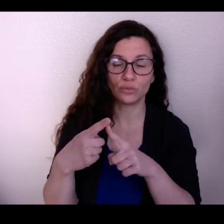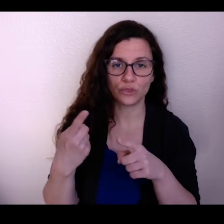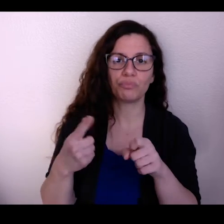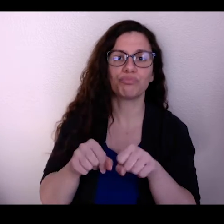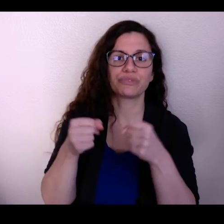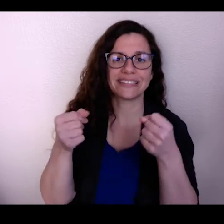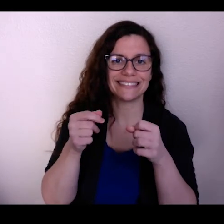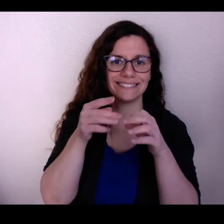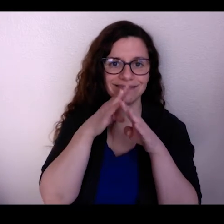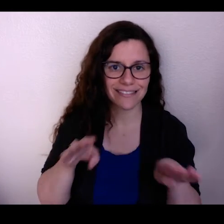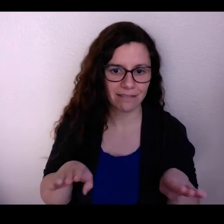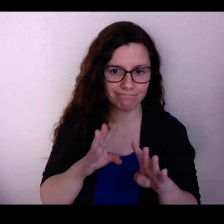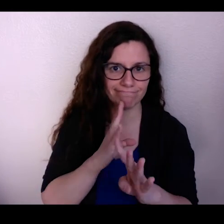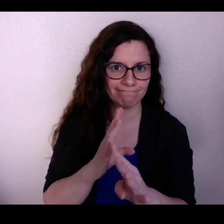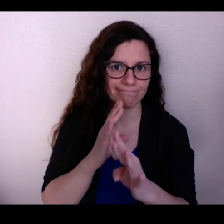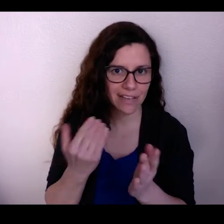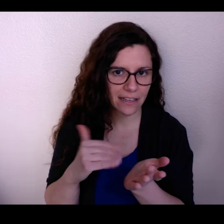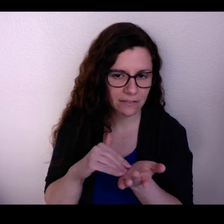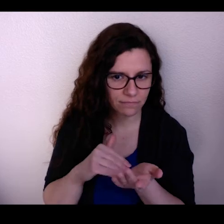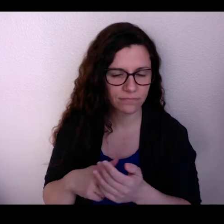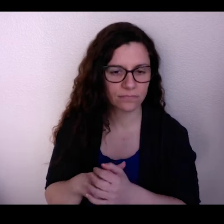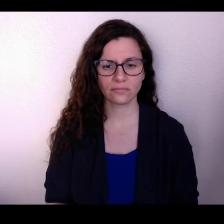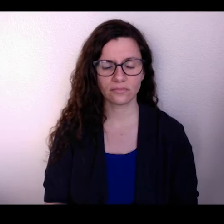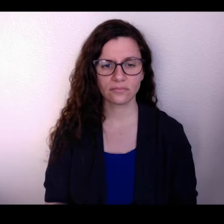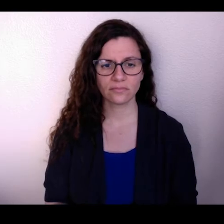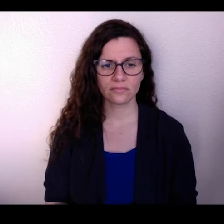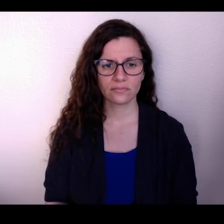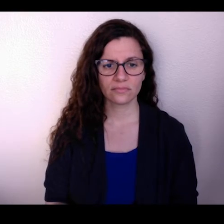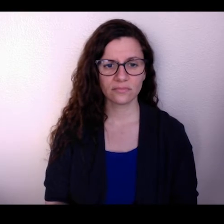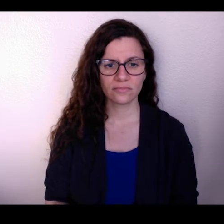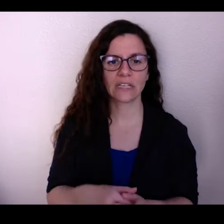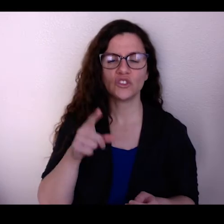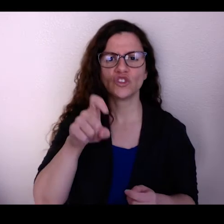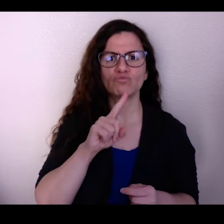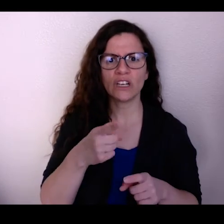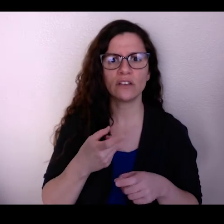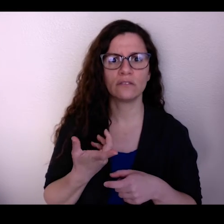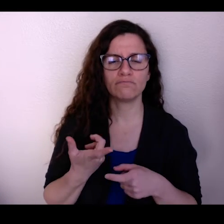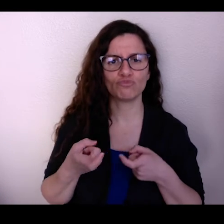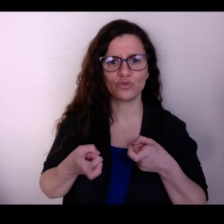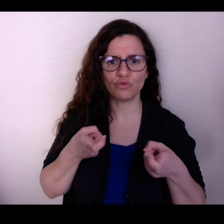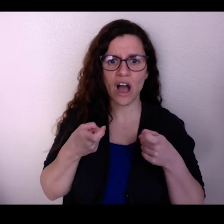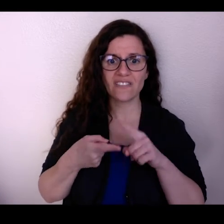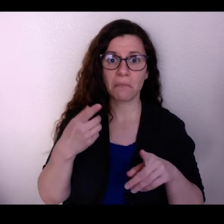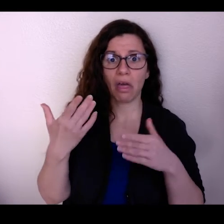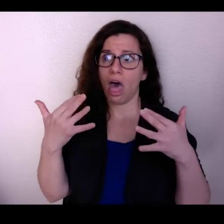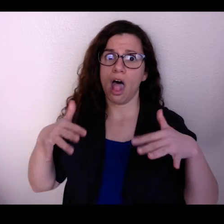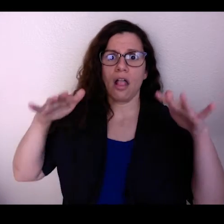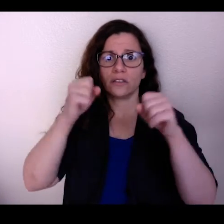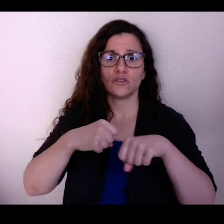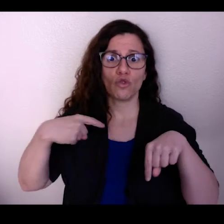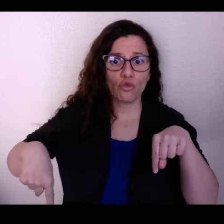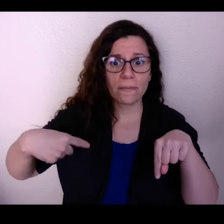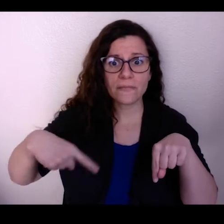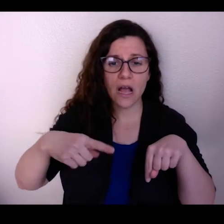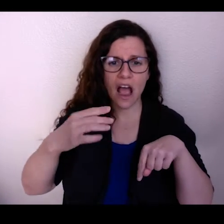sit back and wait for the donor to break the silence. There's really no risk this way of you